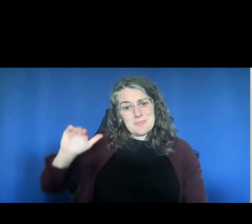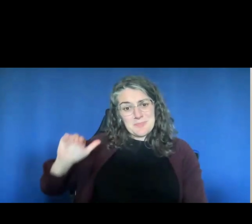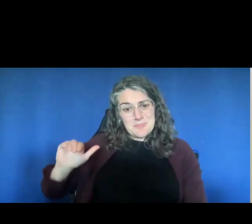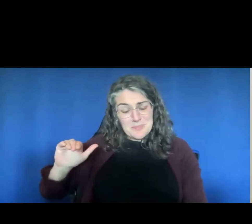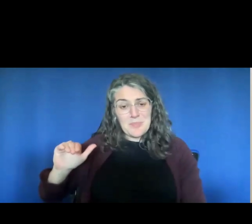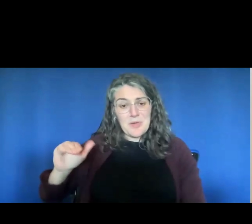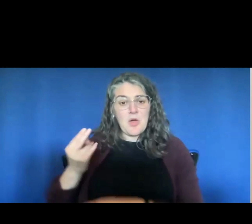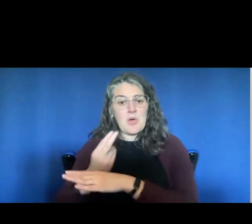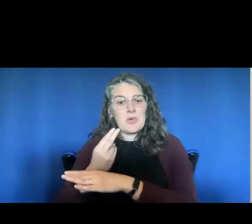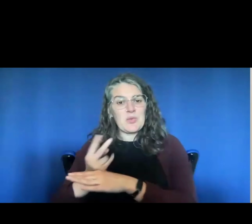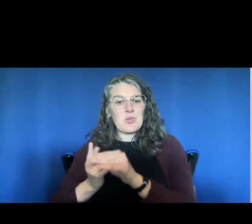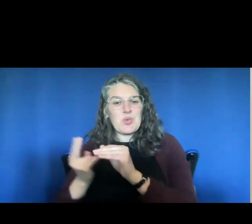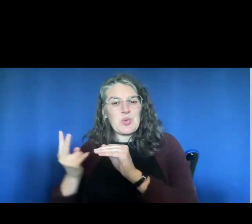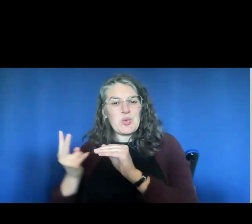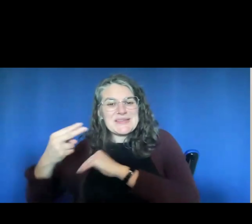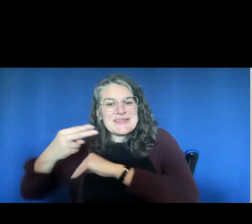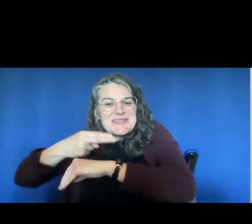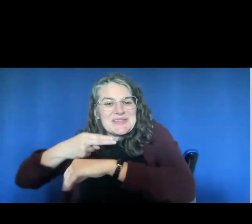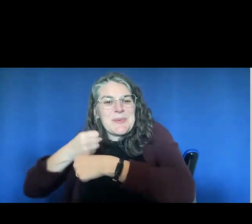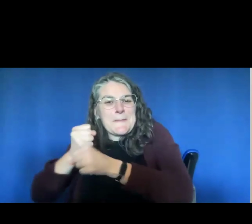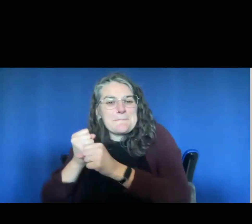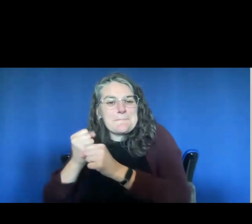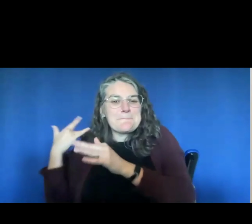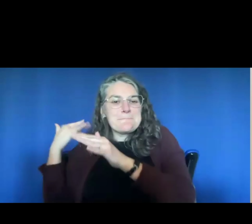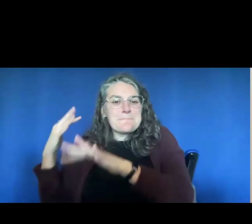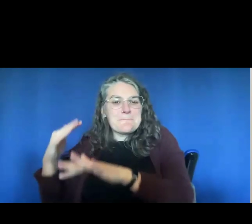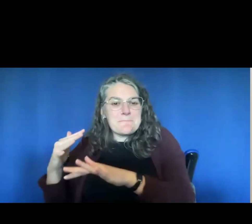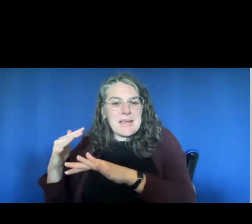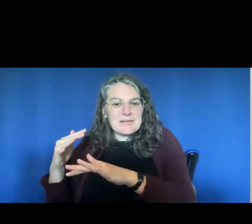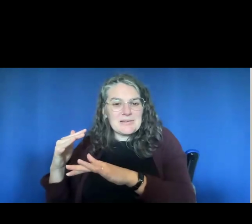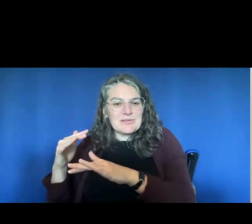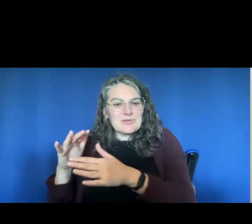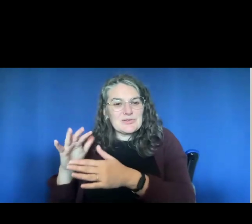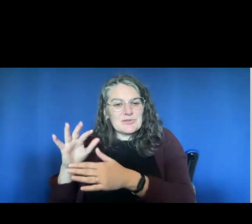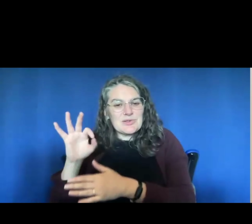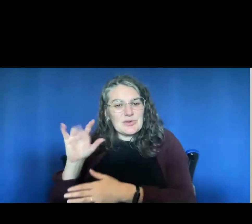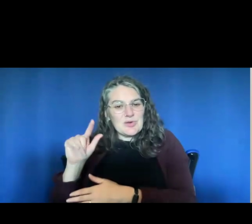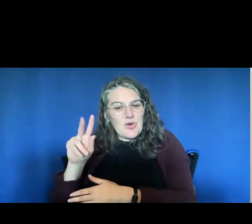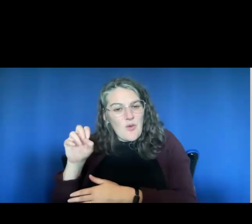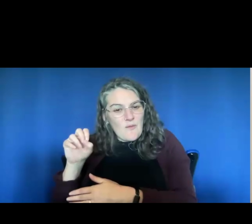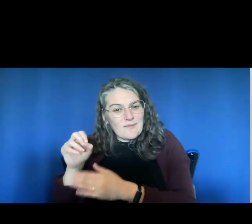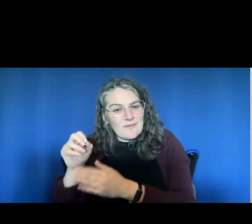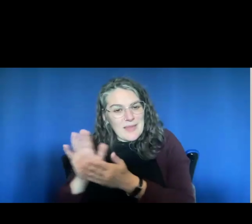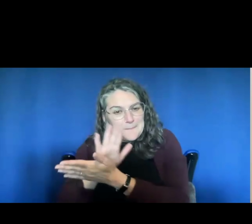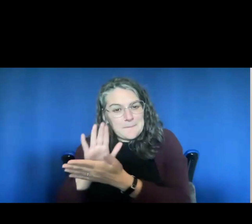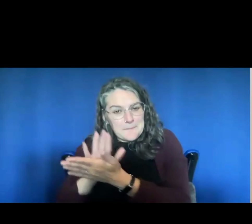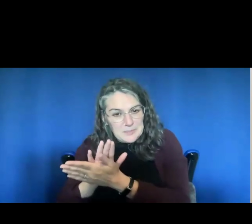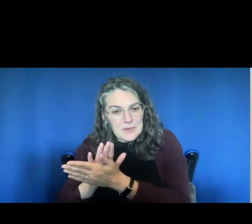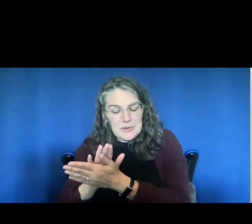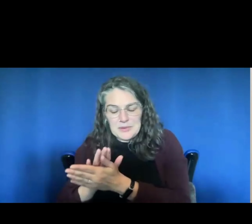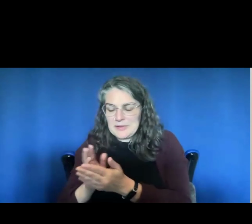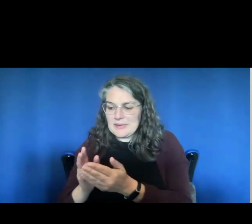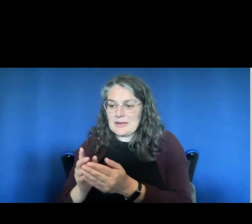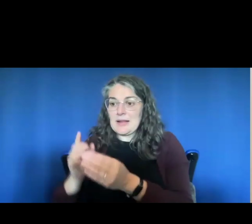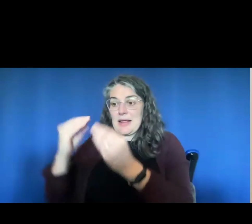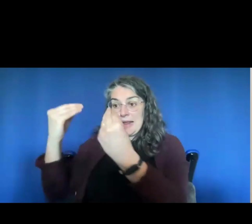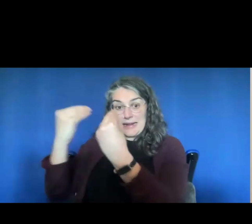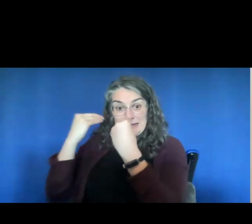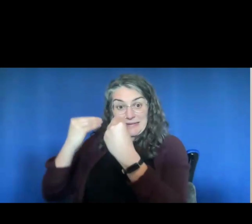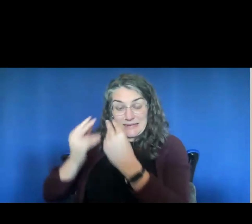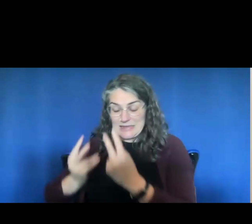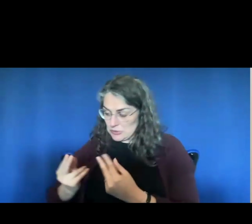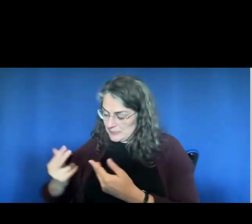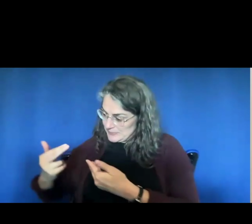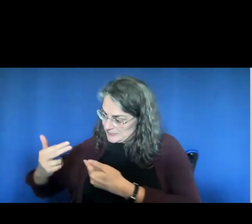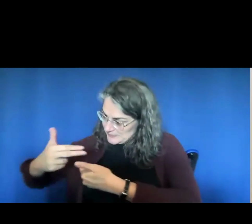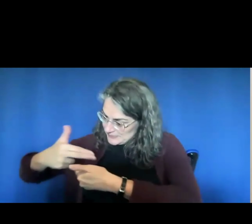my scissors to snip, snip, snip. When I opened my symmetrical creation, I was astonished by